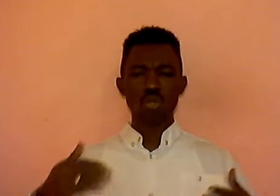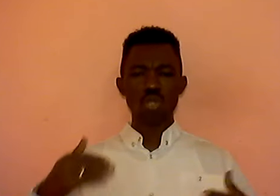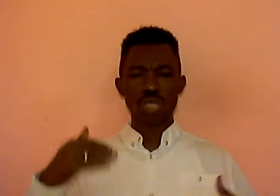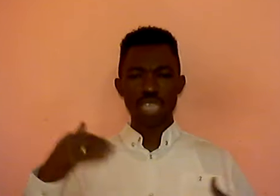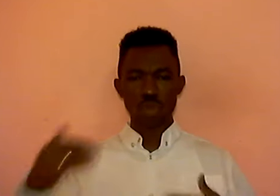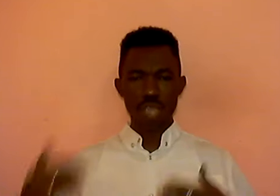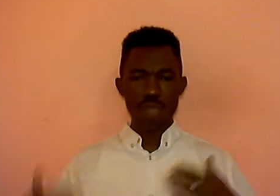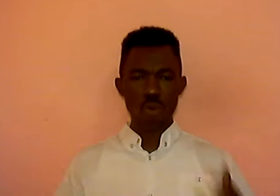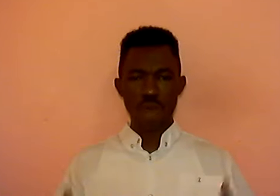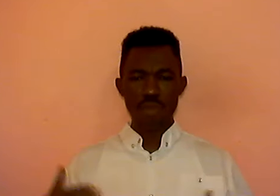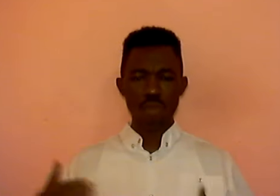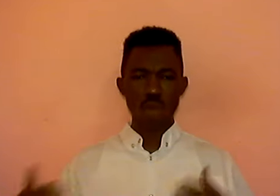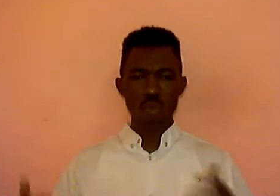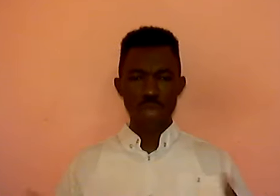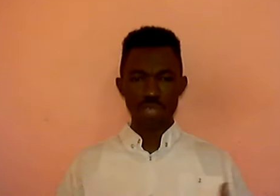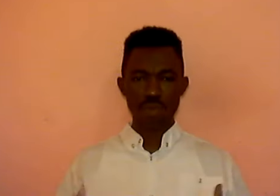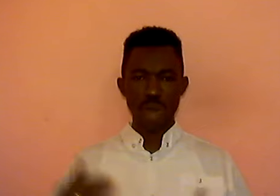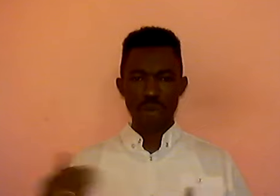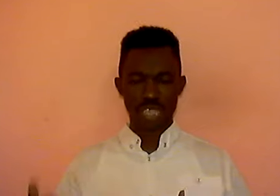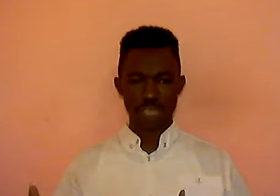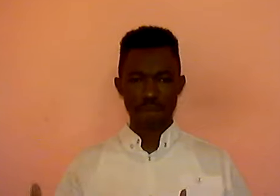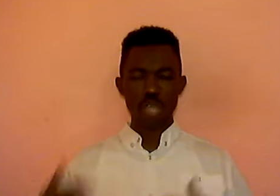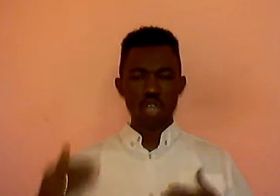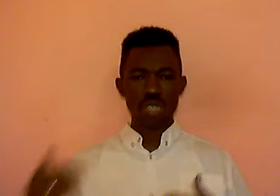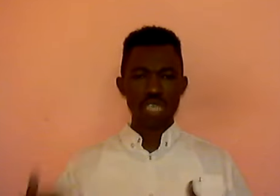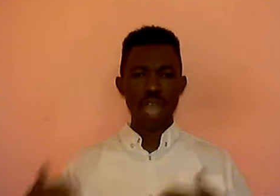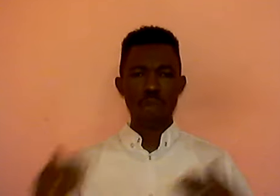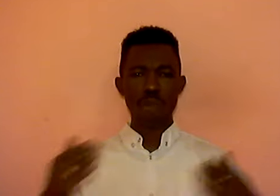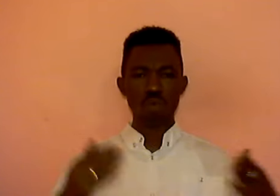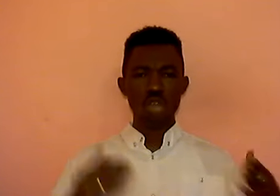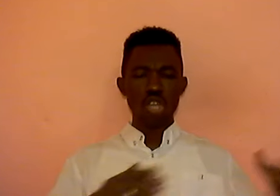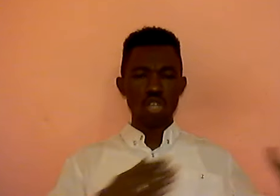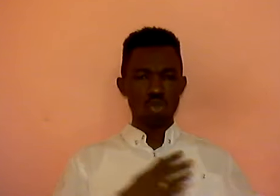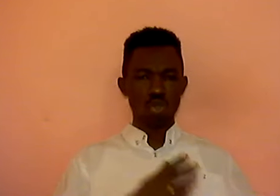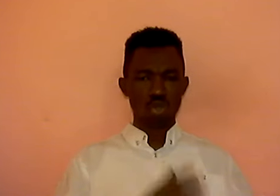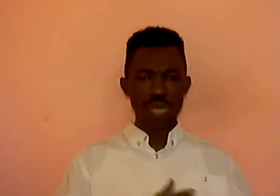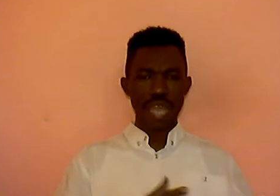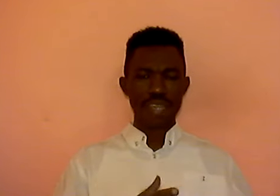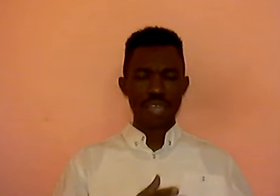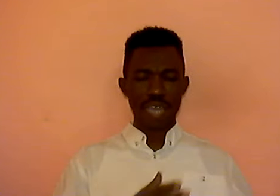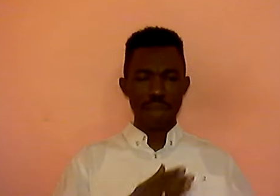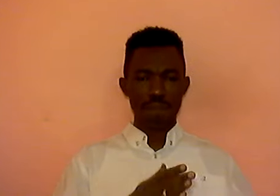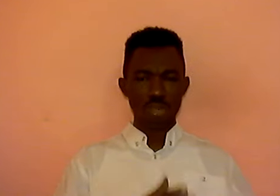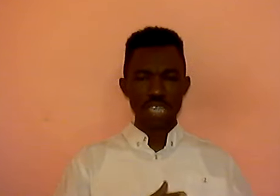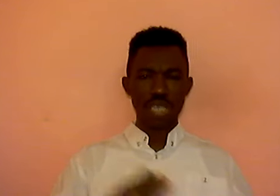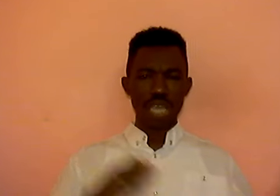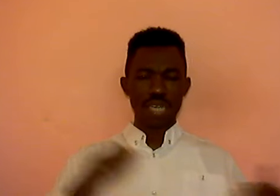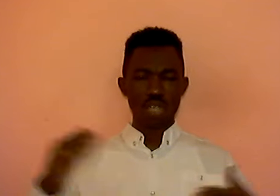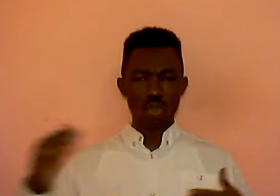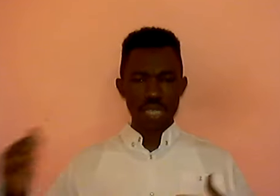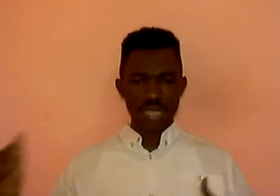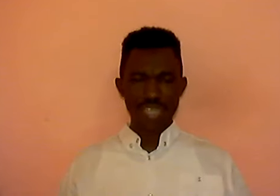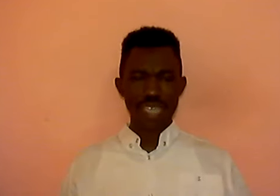into sexual immoral ways, immorality. You see how people show their body, show the dirty